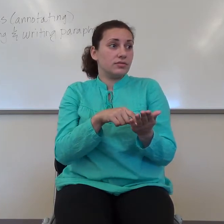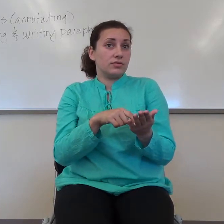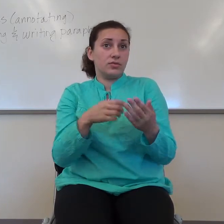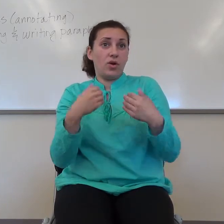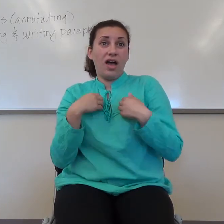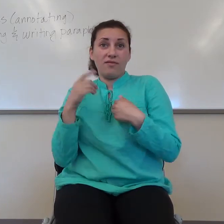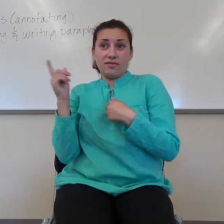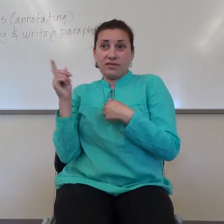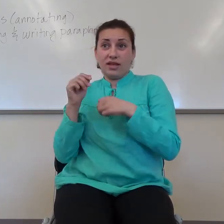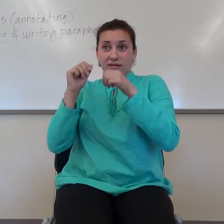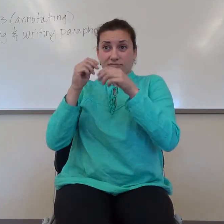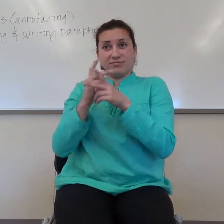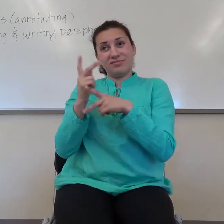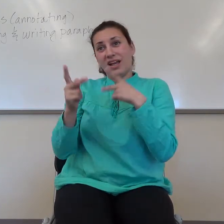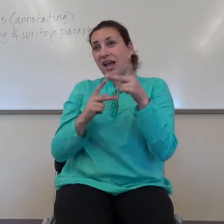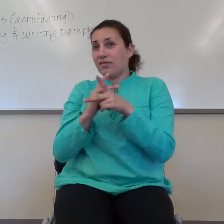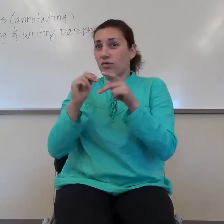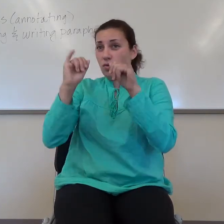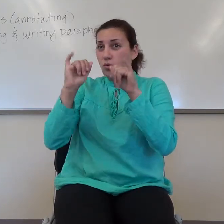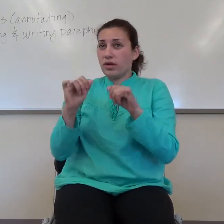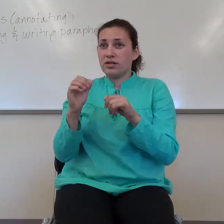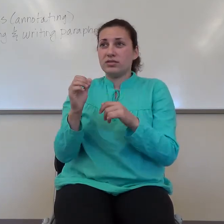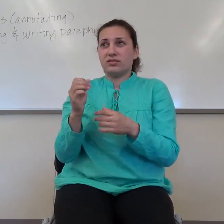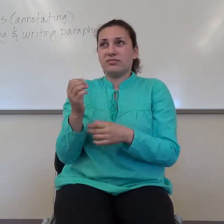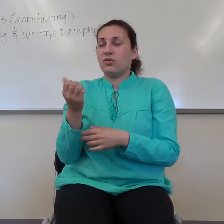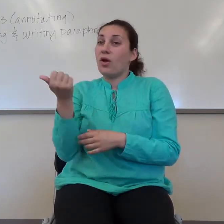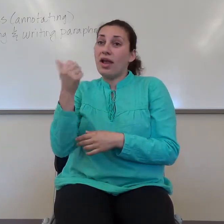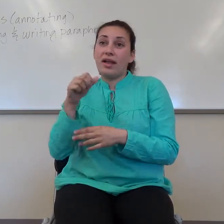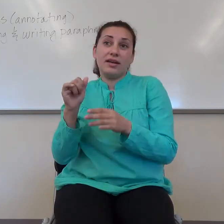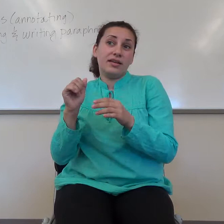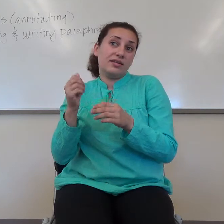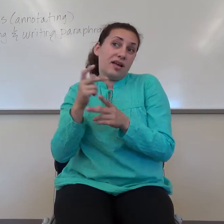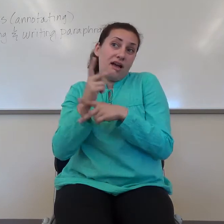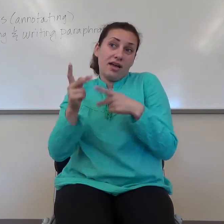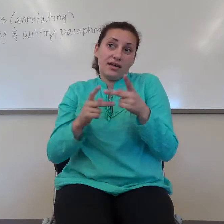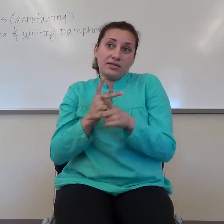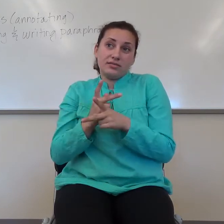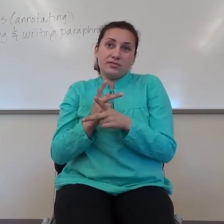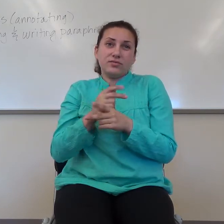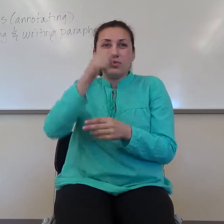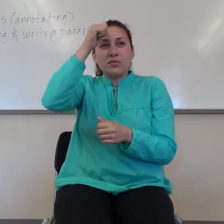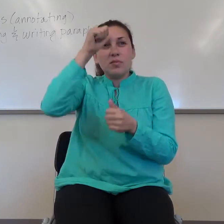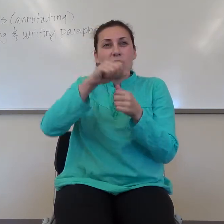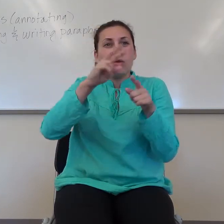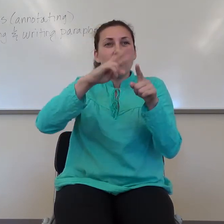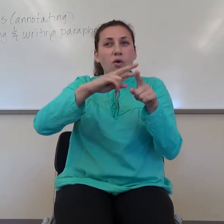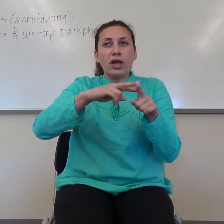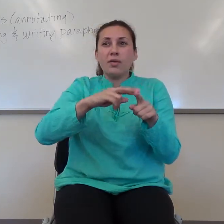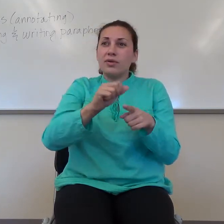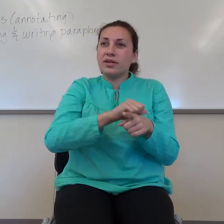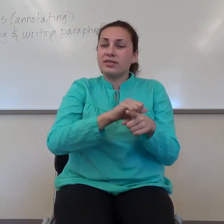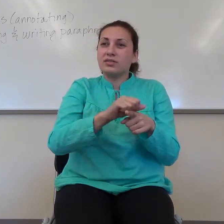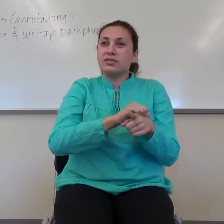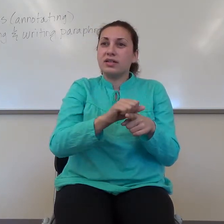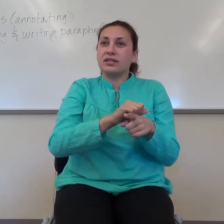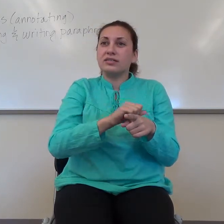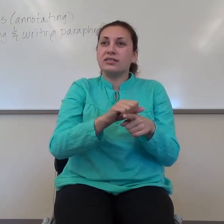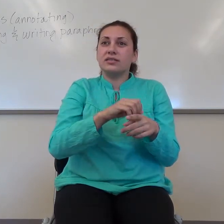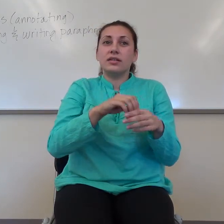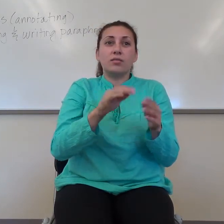or any test, we talked about this a little bit with the vocabulary exercises in the book. It's true